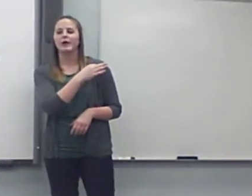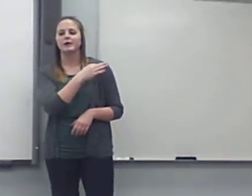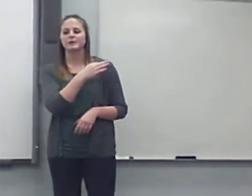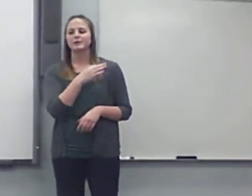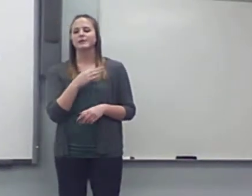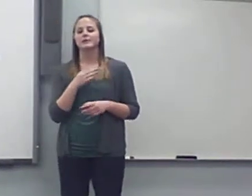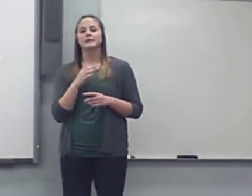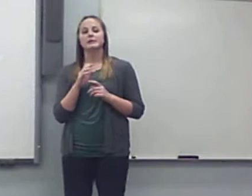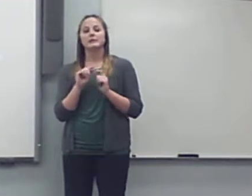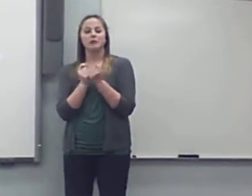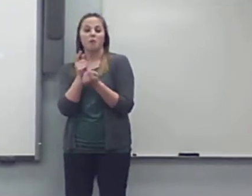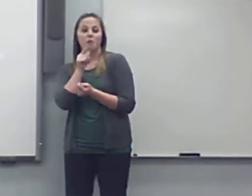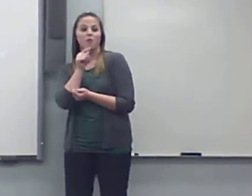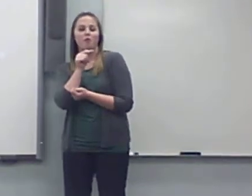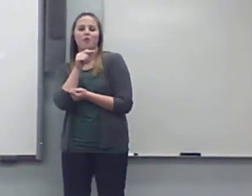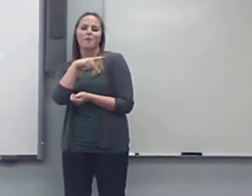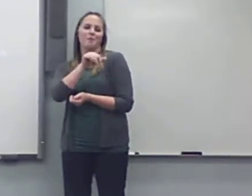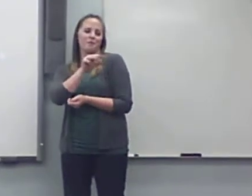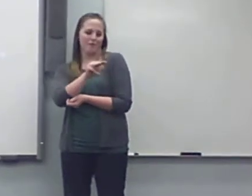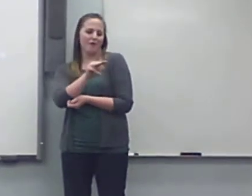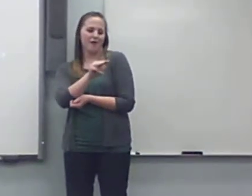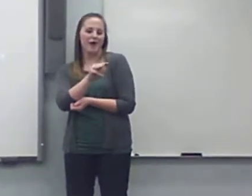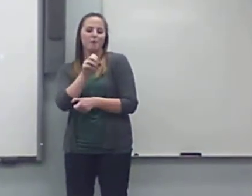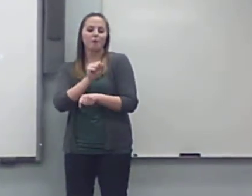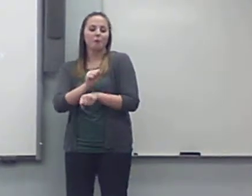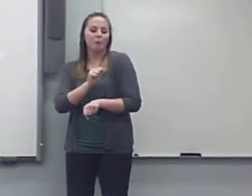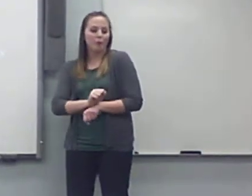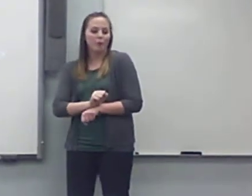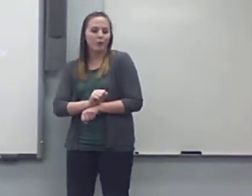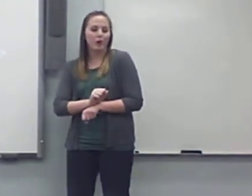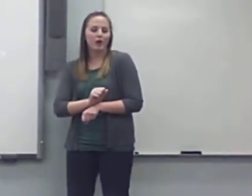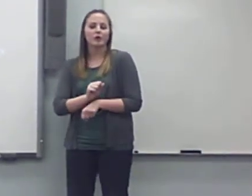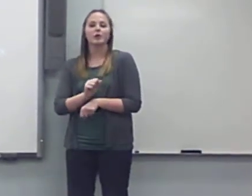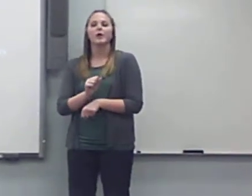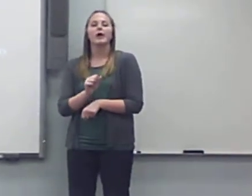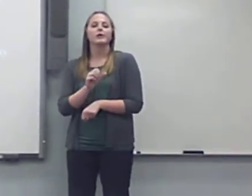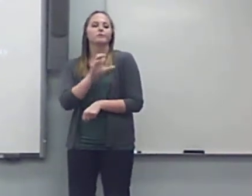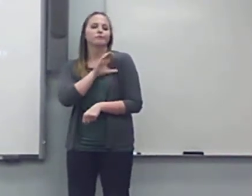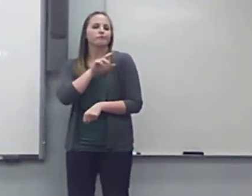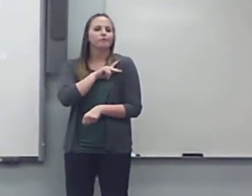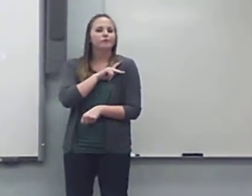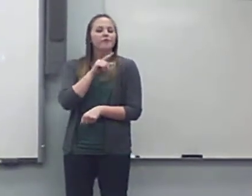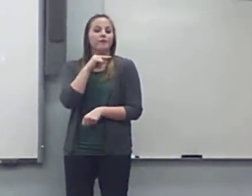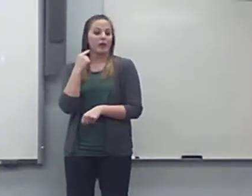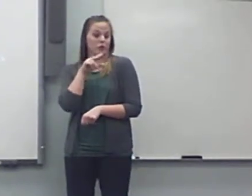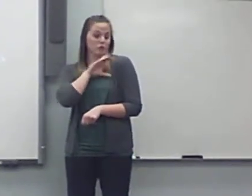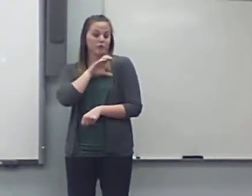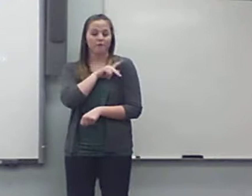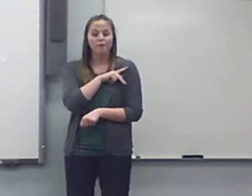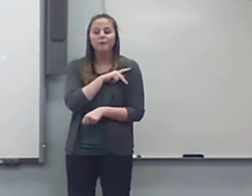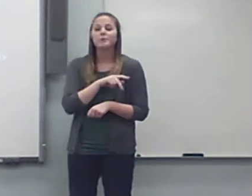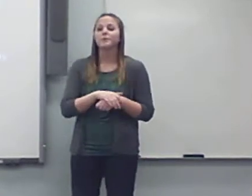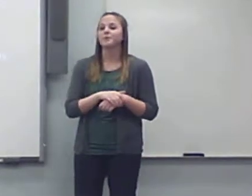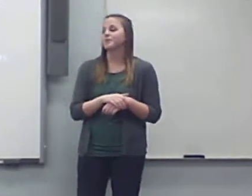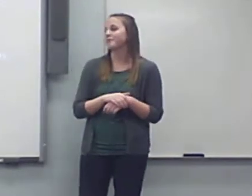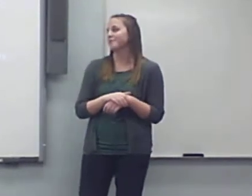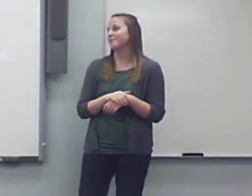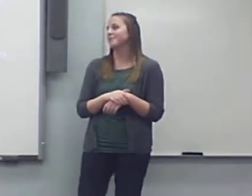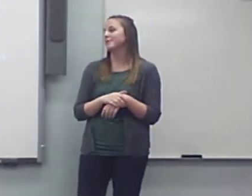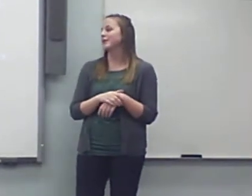dad, and saw Christopher Pussman through his seminary. And then now I'm working with him as well. And so I